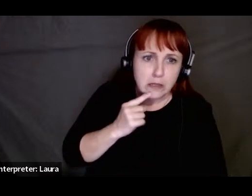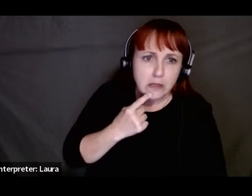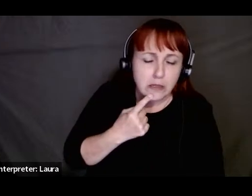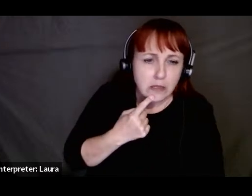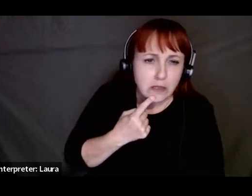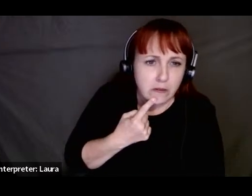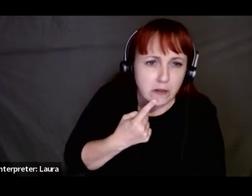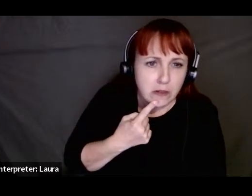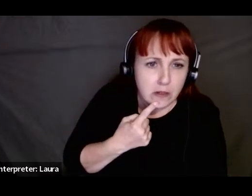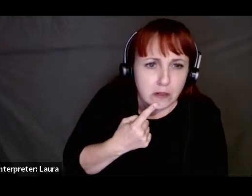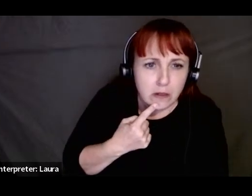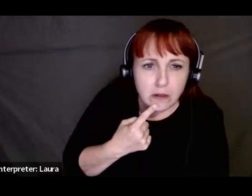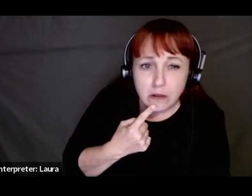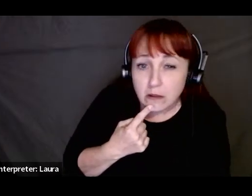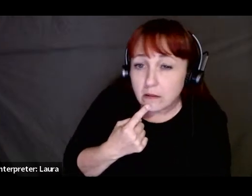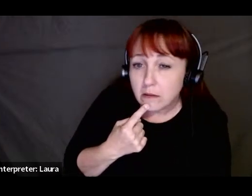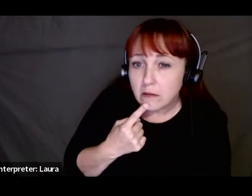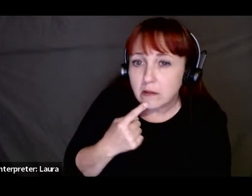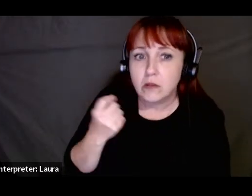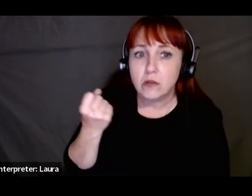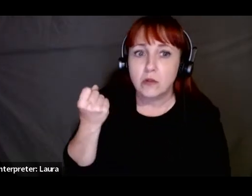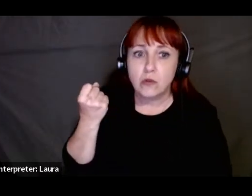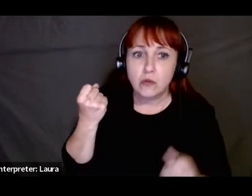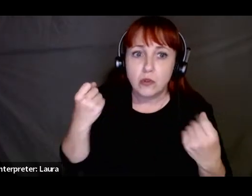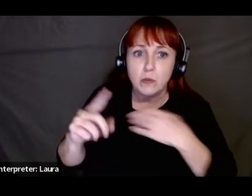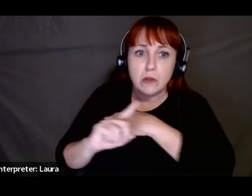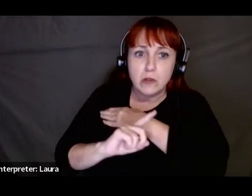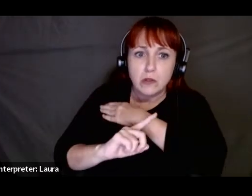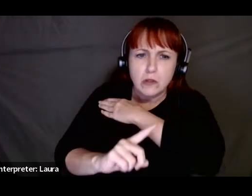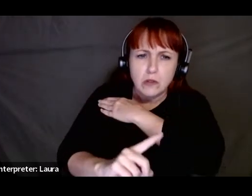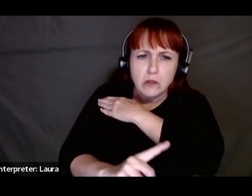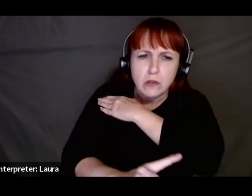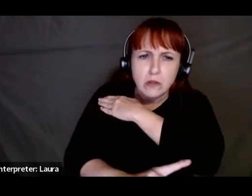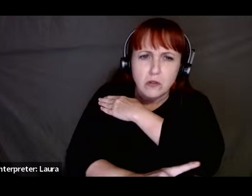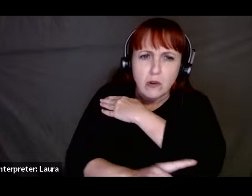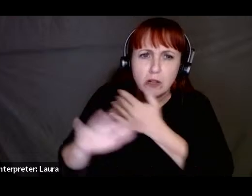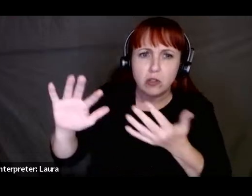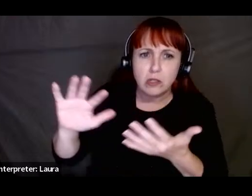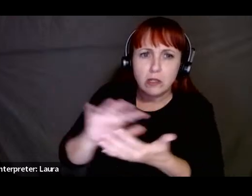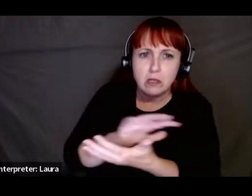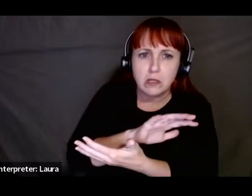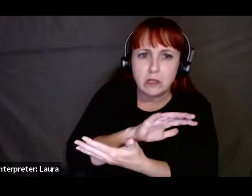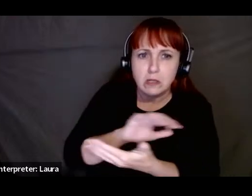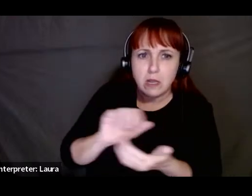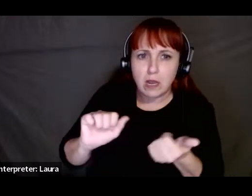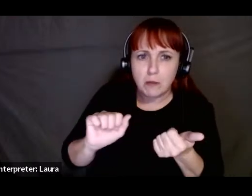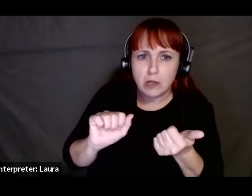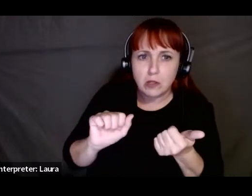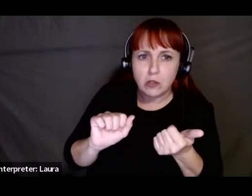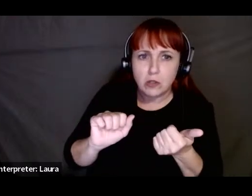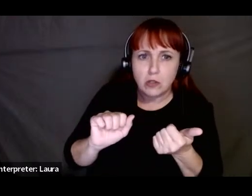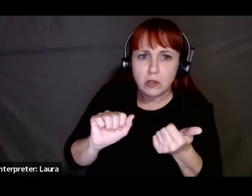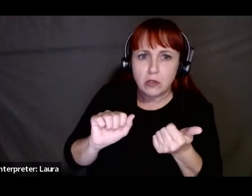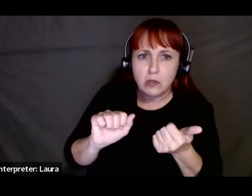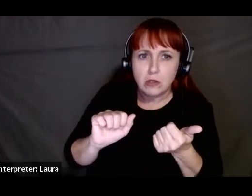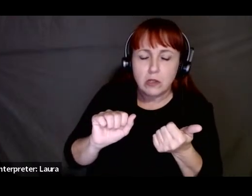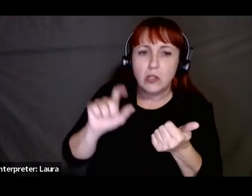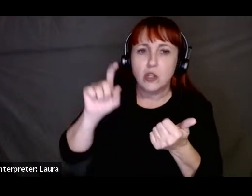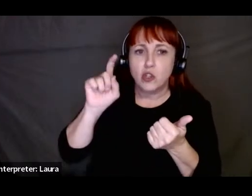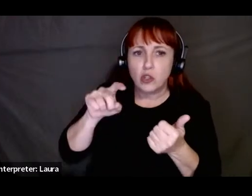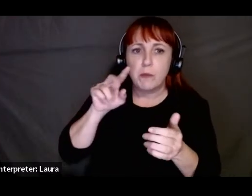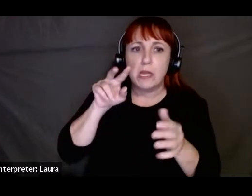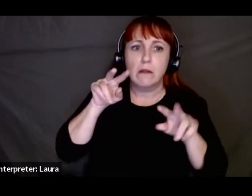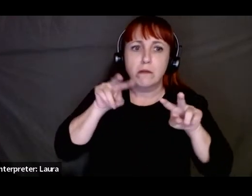the street. The Schmidt track, all of this just needs to stop, and the damage needs to be cleaned up before it goes back to the street.